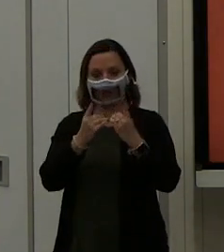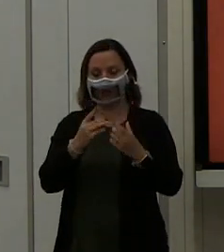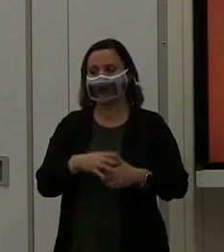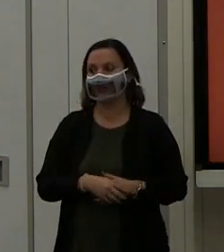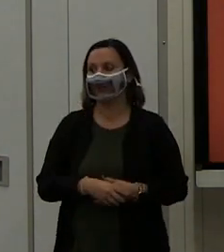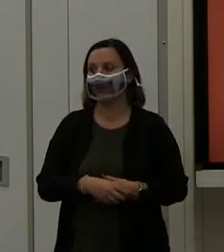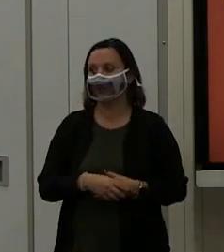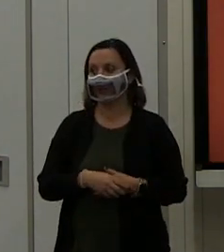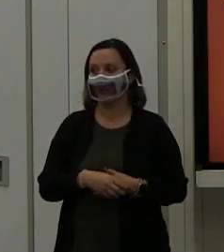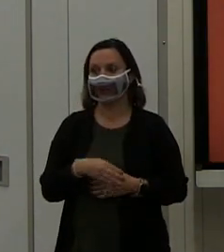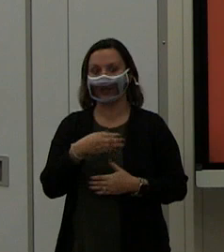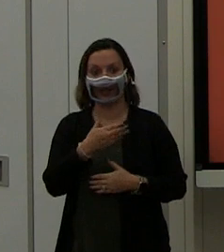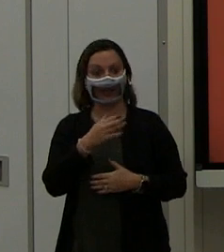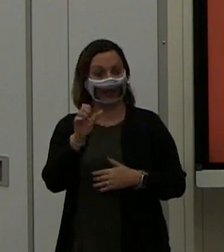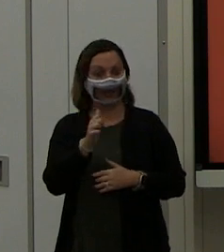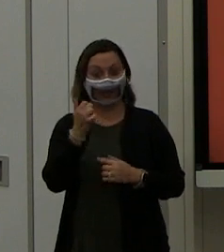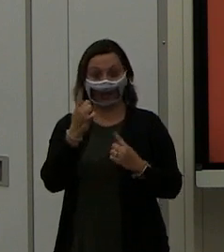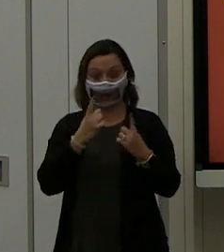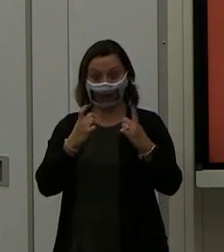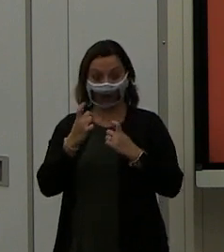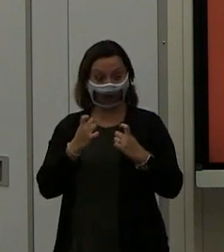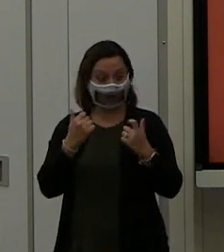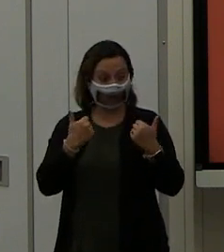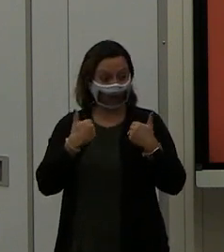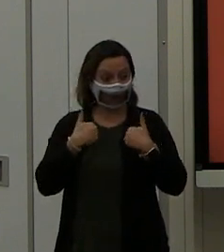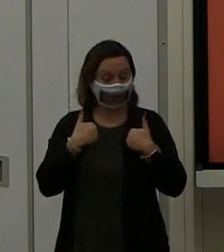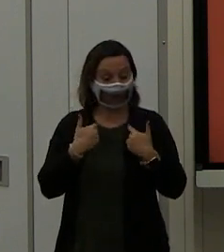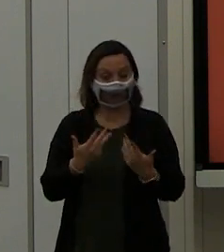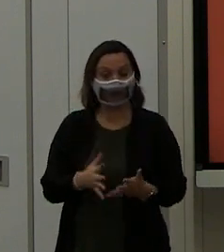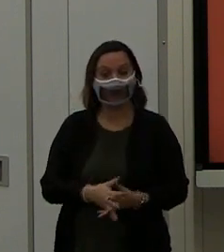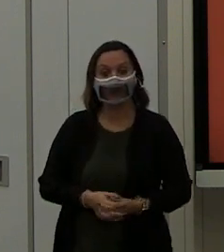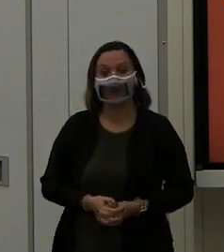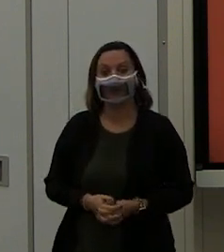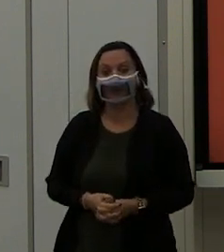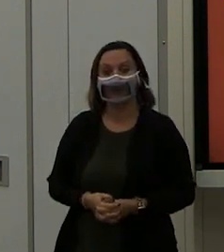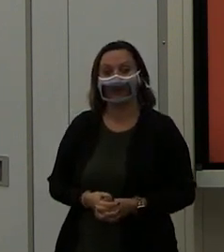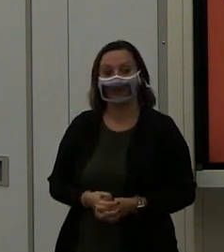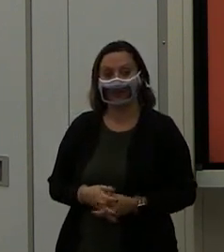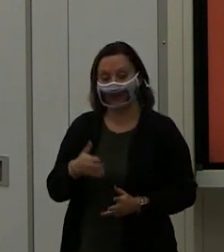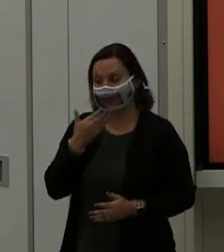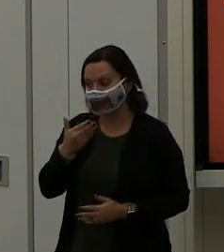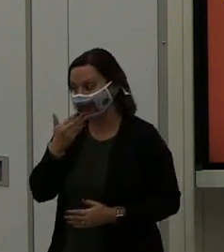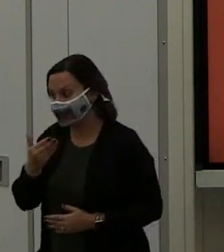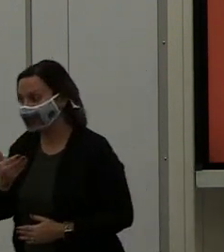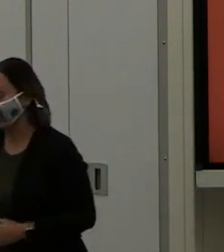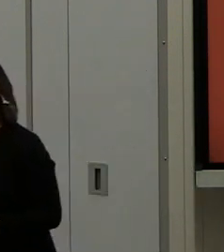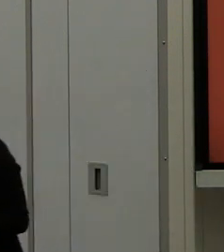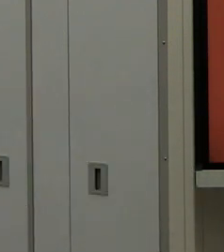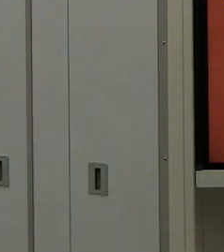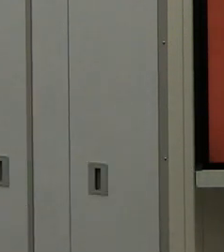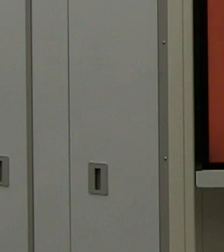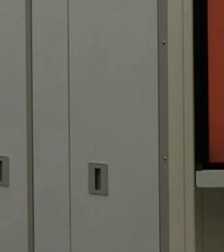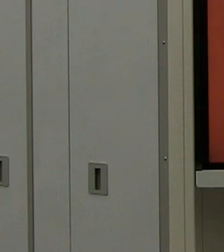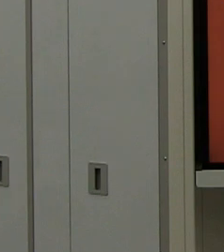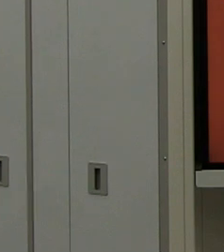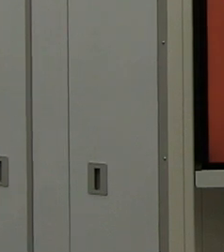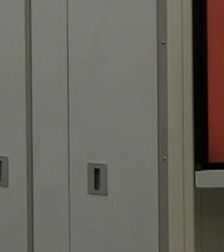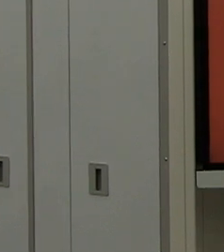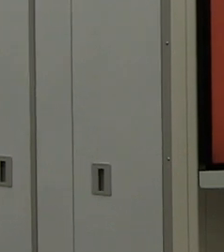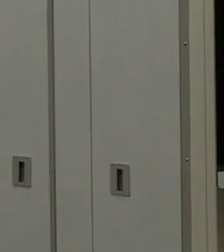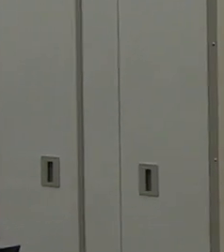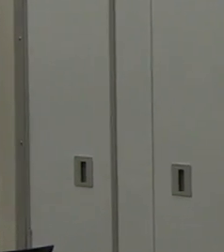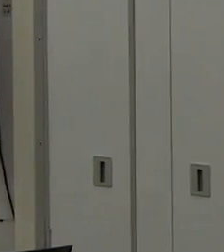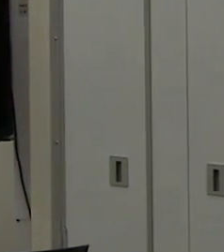So with that, I'll take any questions that you might have. Thank you, Carter. I have one question about